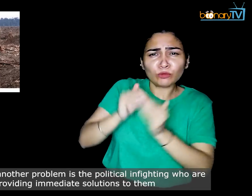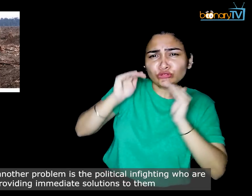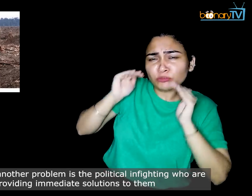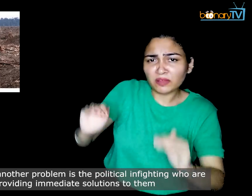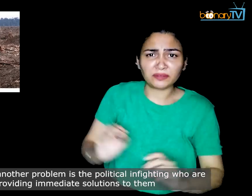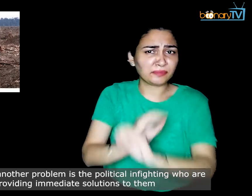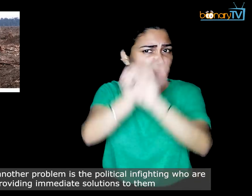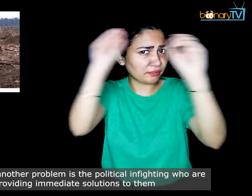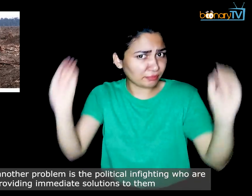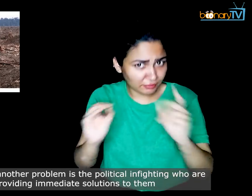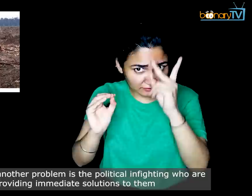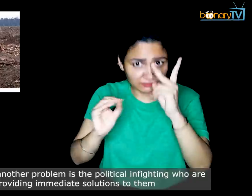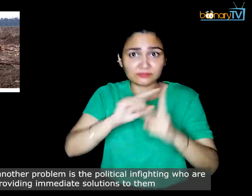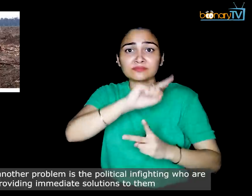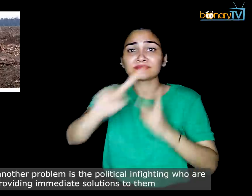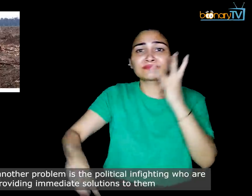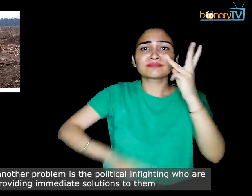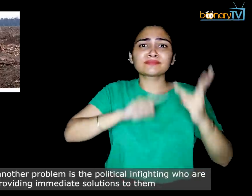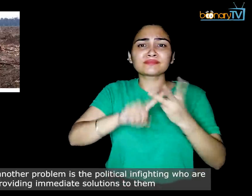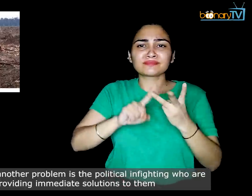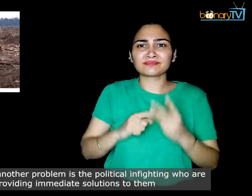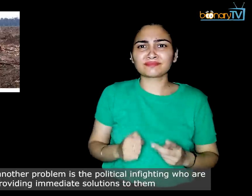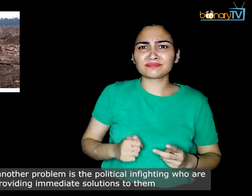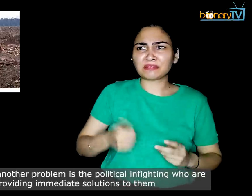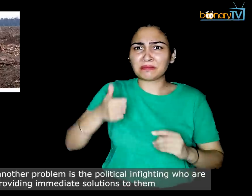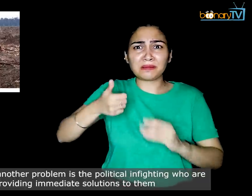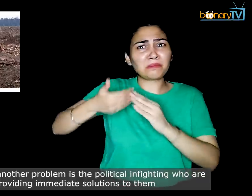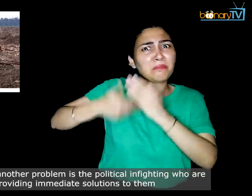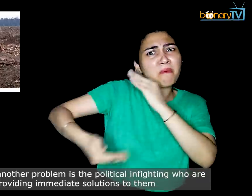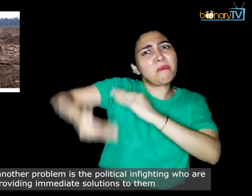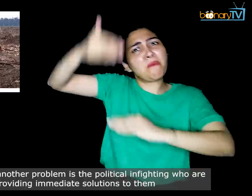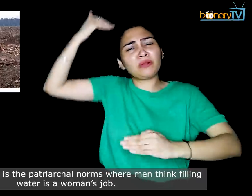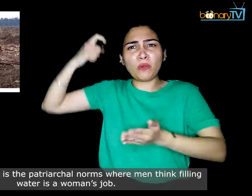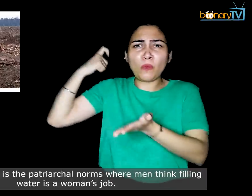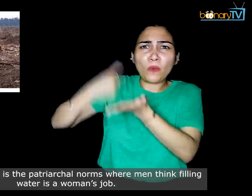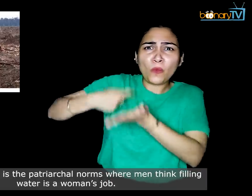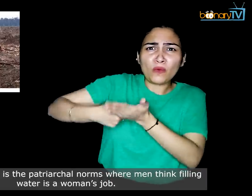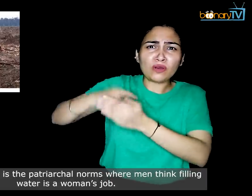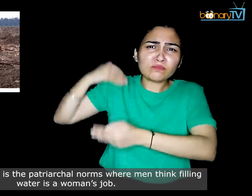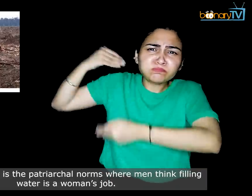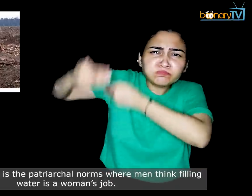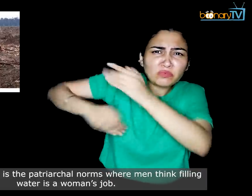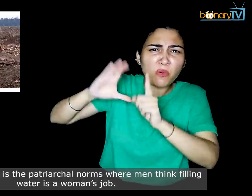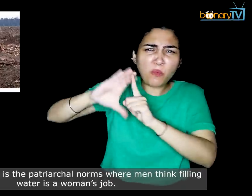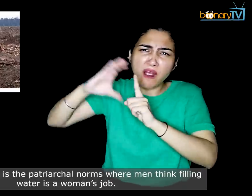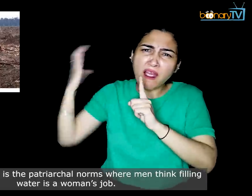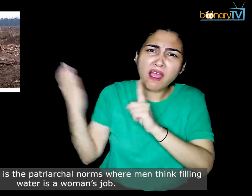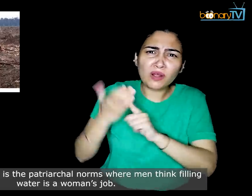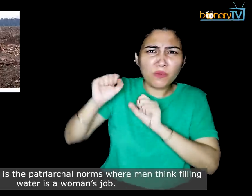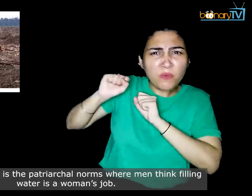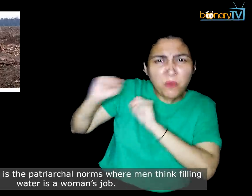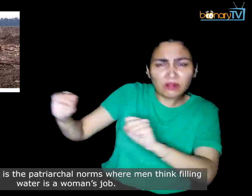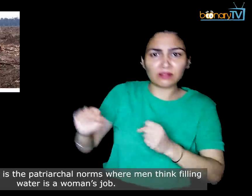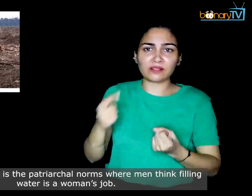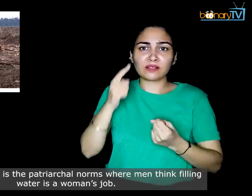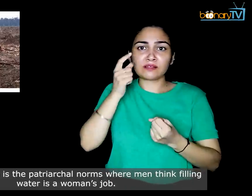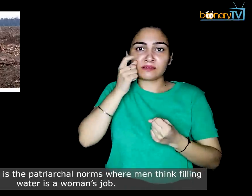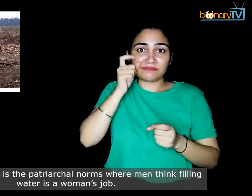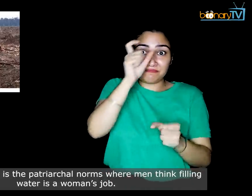are not providing immediate solutions to them. And third reason is the patriarchal